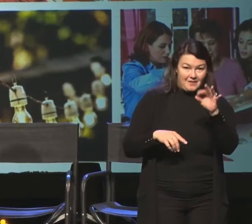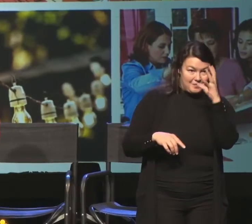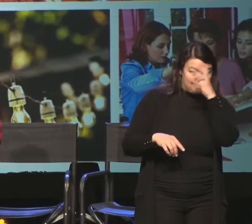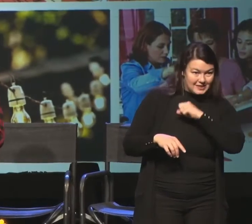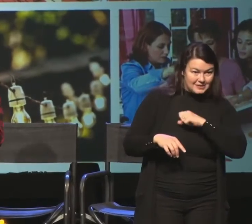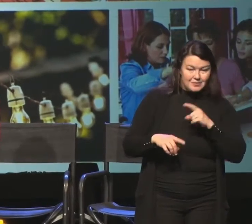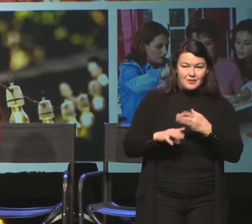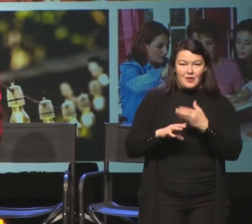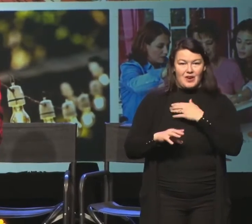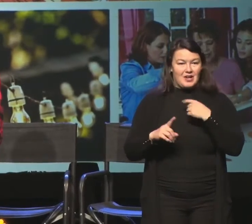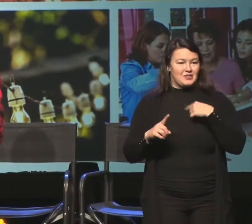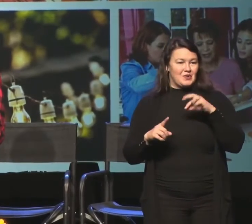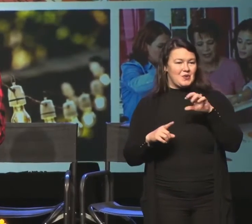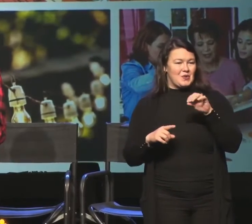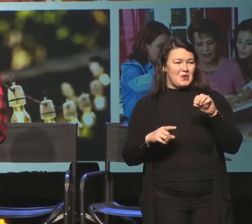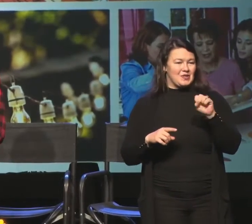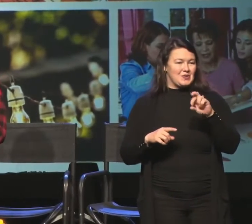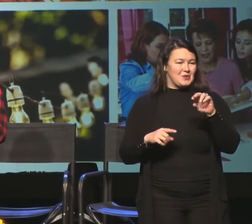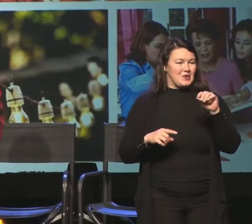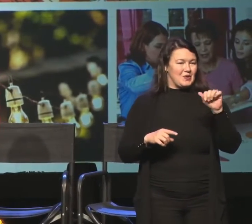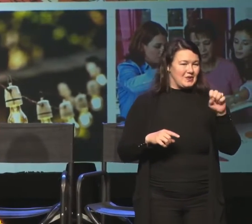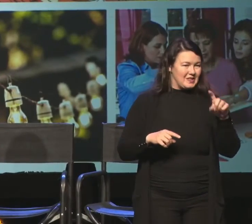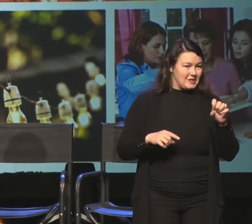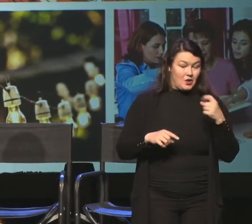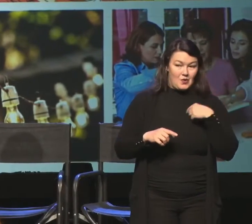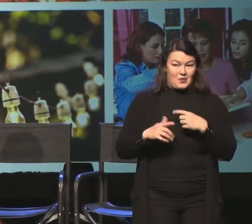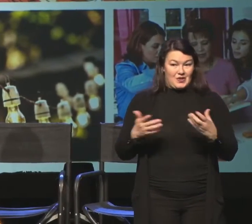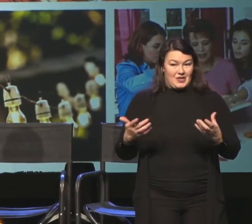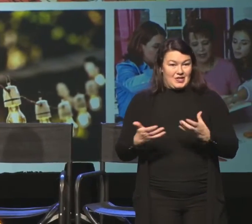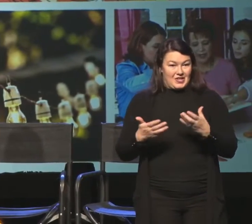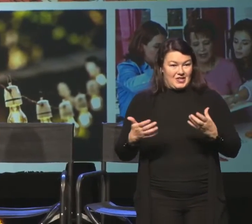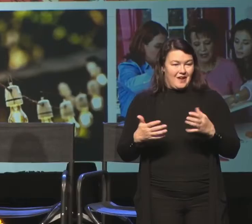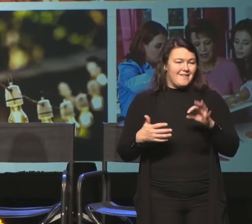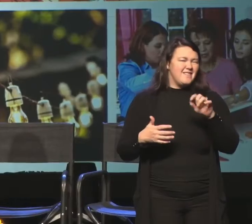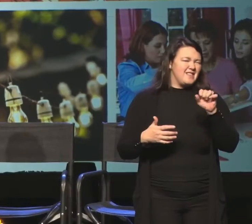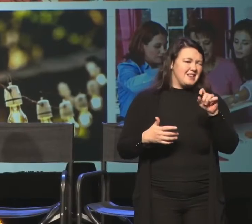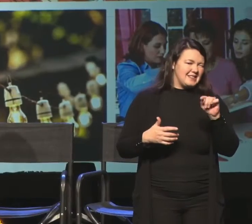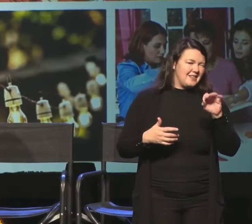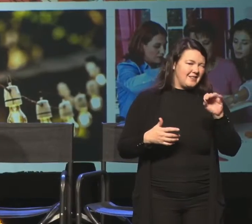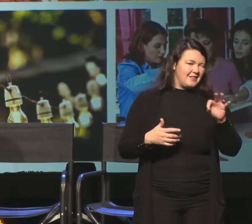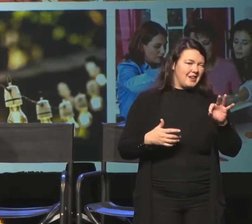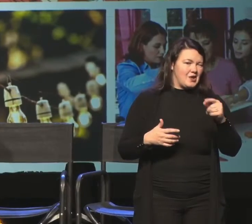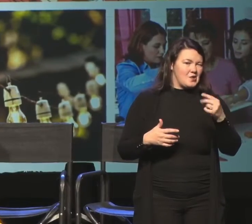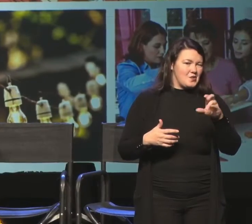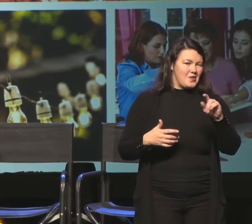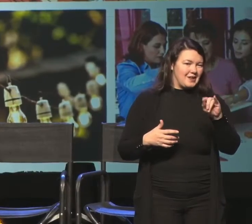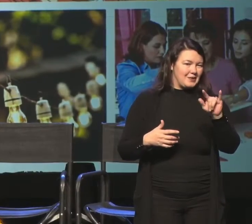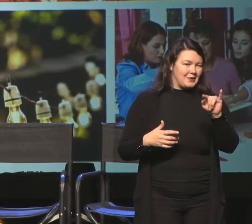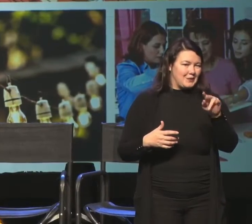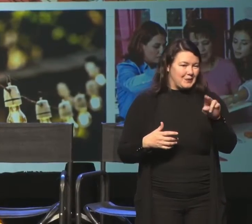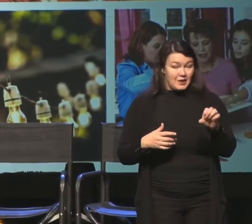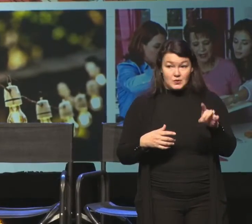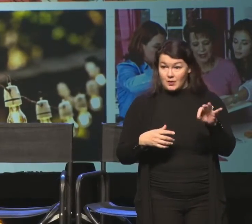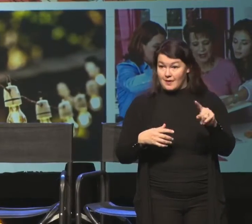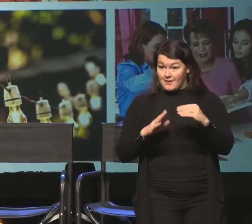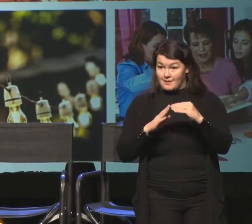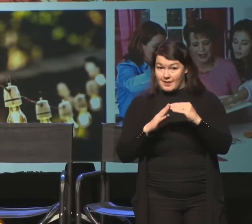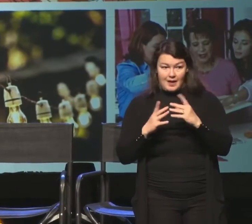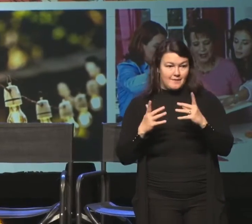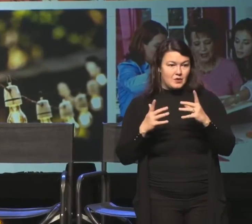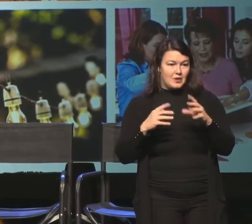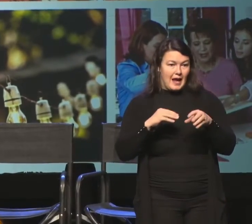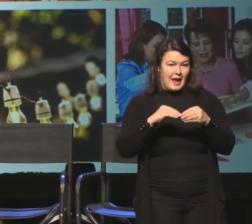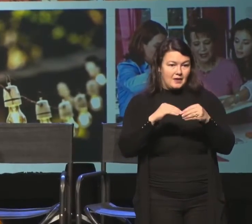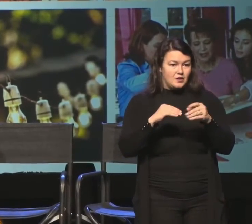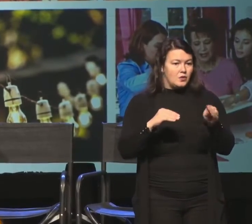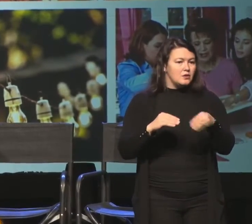here at Crossroads. It's great to be together. And we're in a series called Feast of Gratitude. Inside your program are some talk notes. If you're a fill-in-the-blank kind of person, you